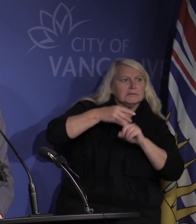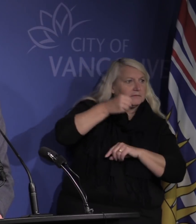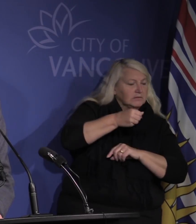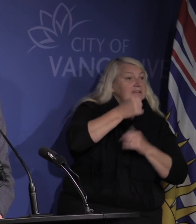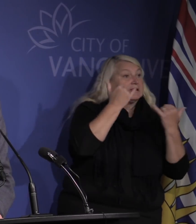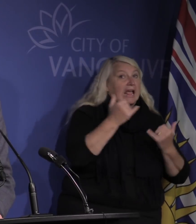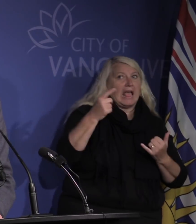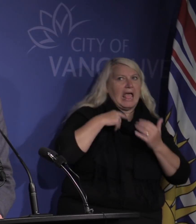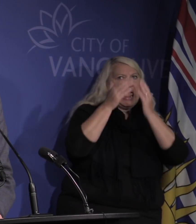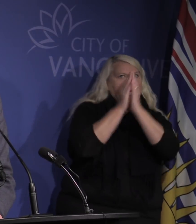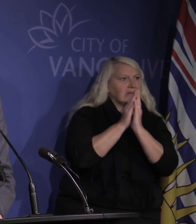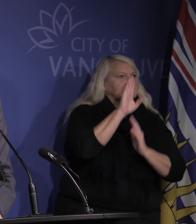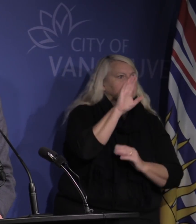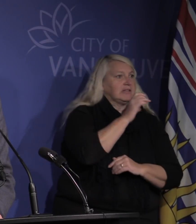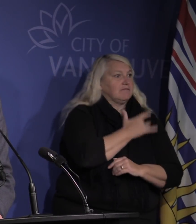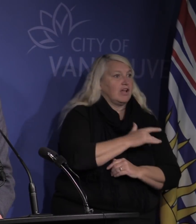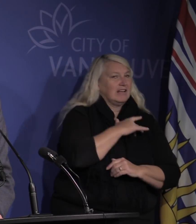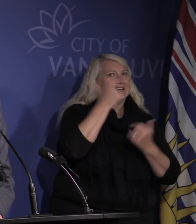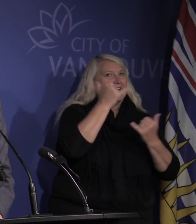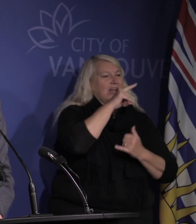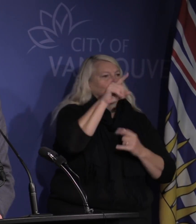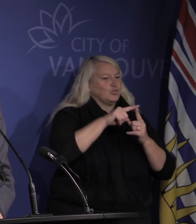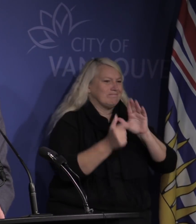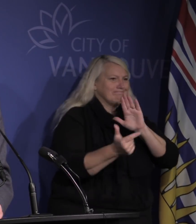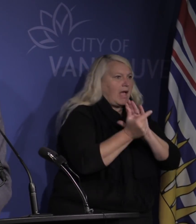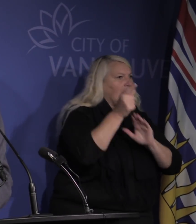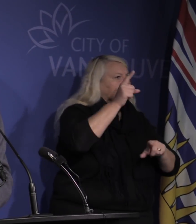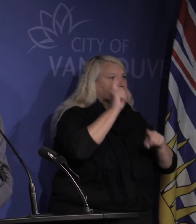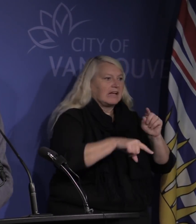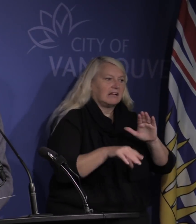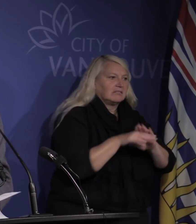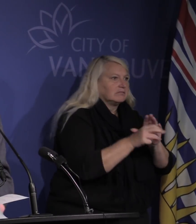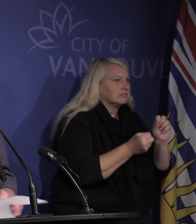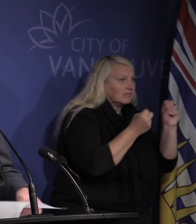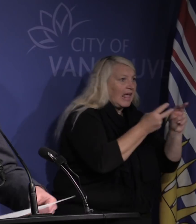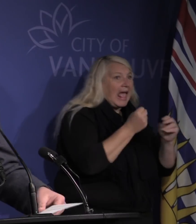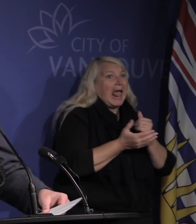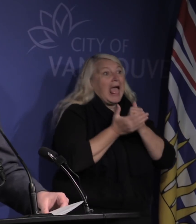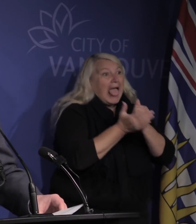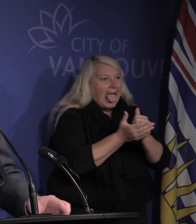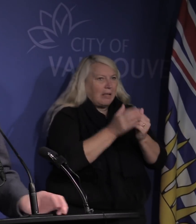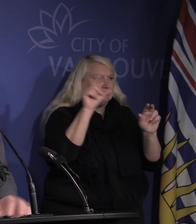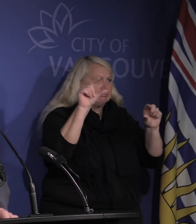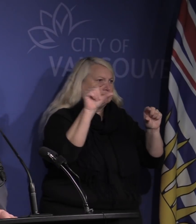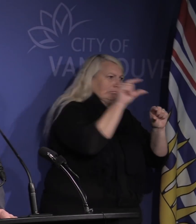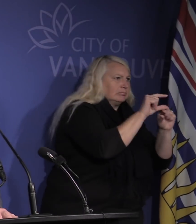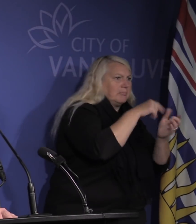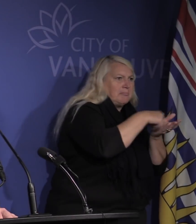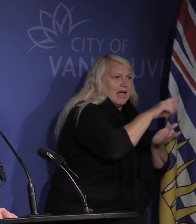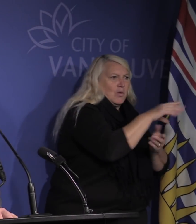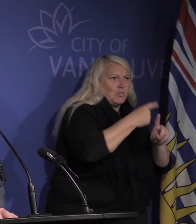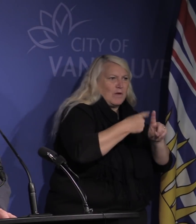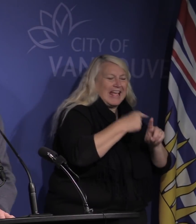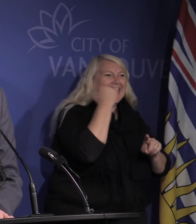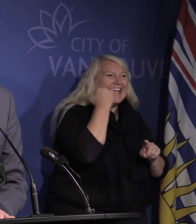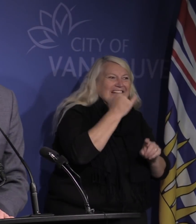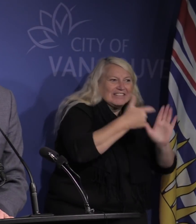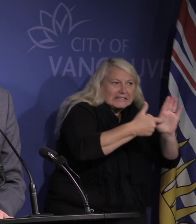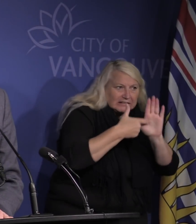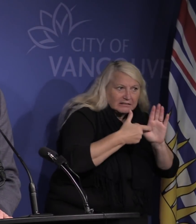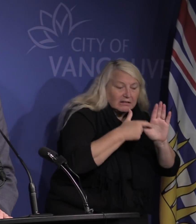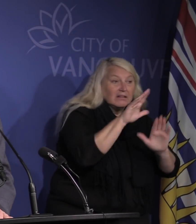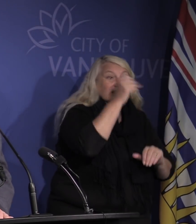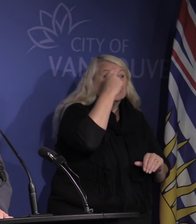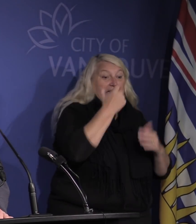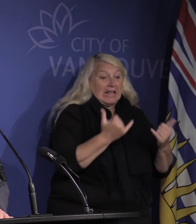on the province to immediately move to ban evictions and help people pay their rents if needed. Now, we have a small rent